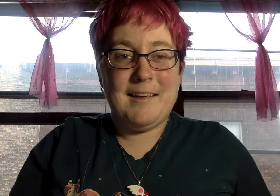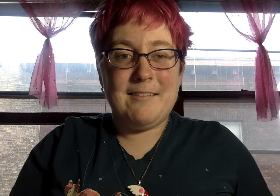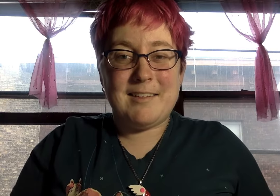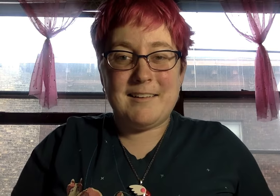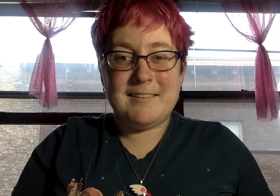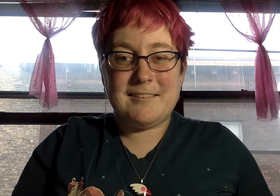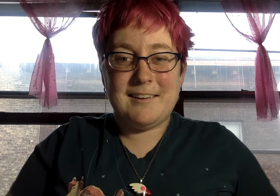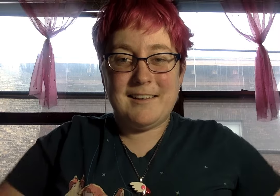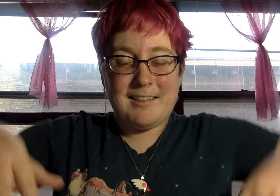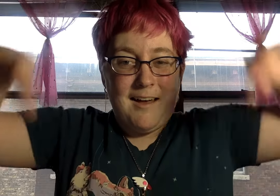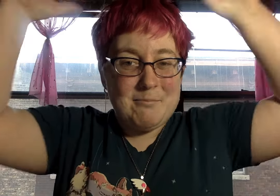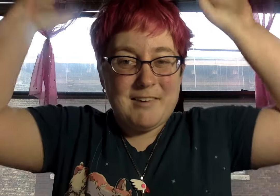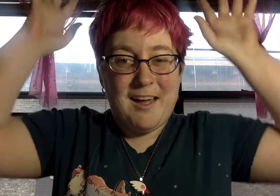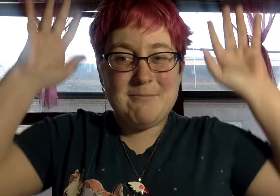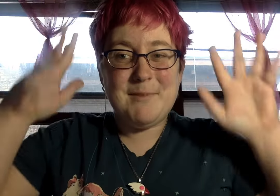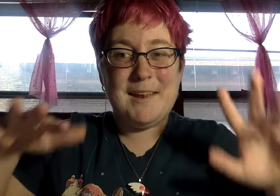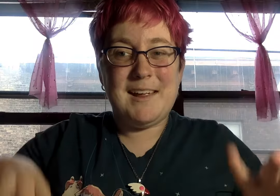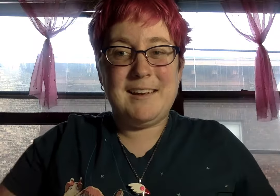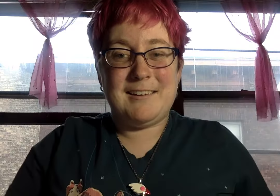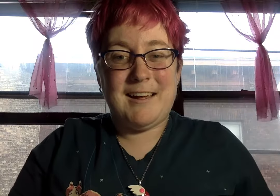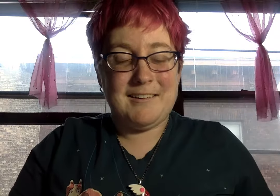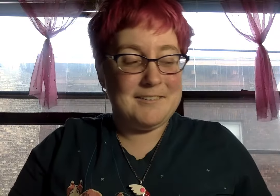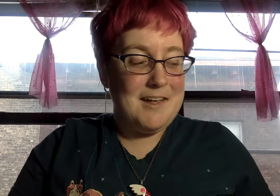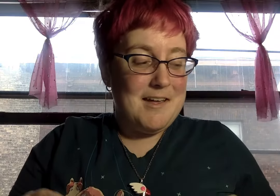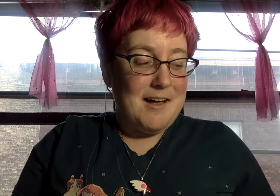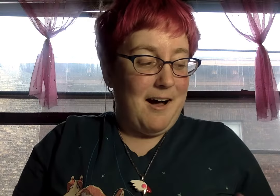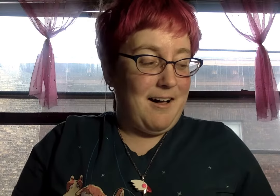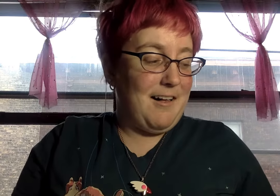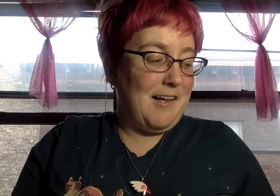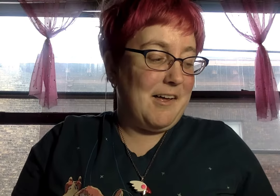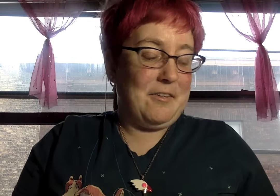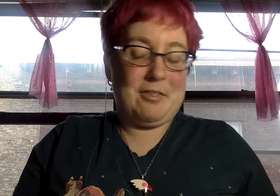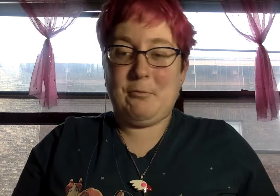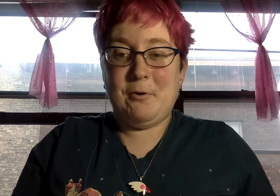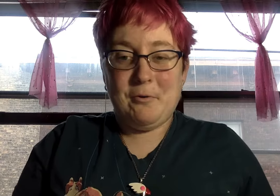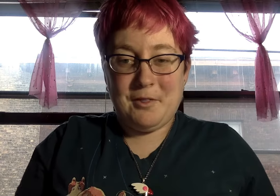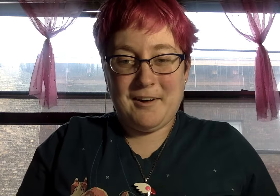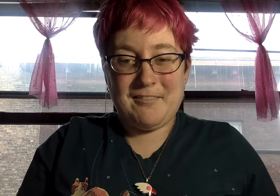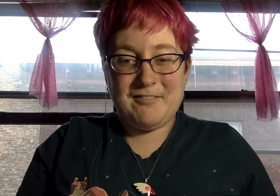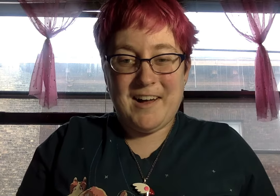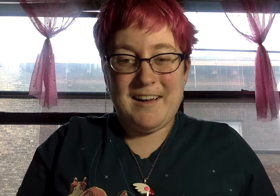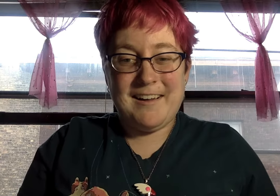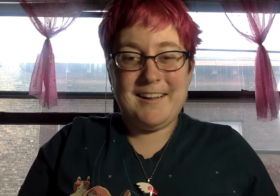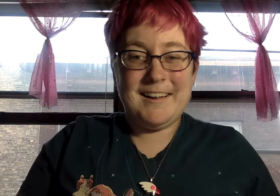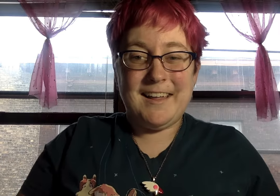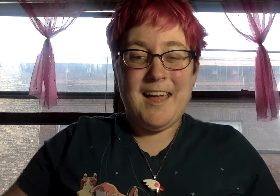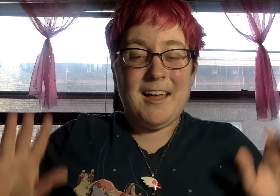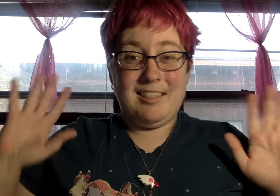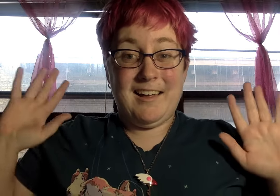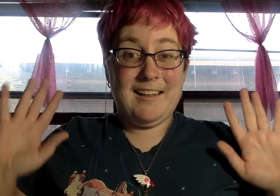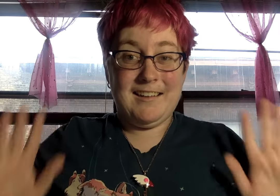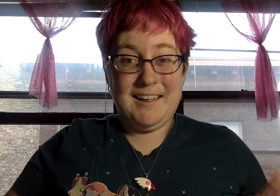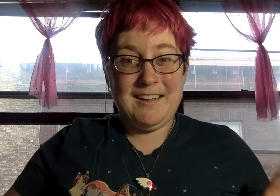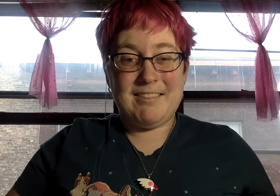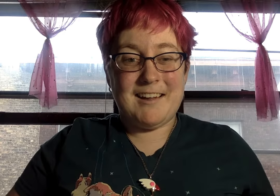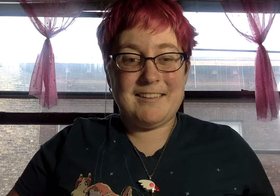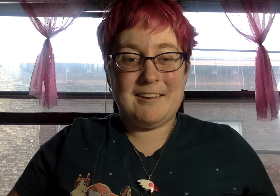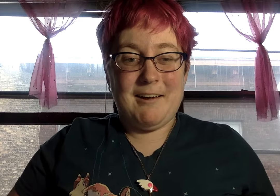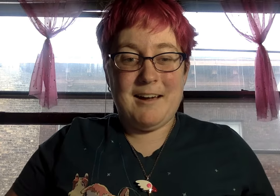leaves on the trees come tumbling down all through the fall. The leaves on the ground